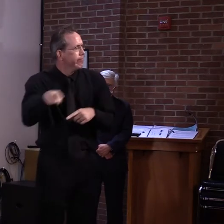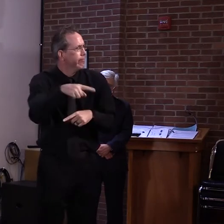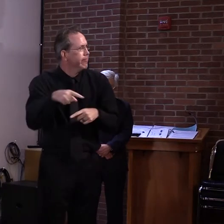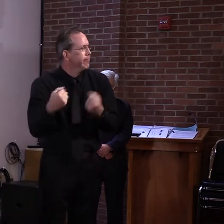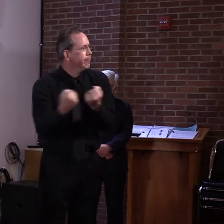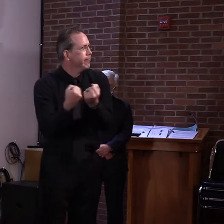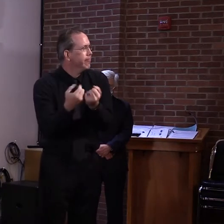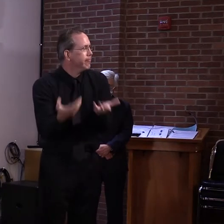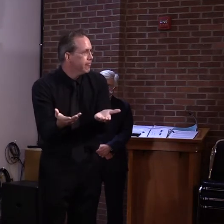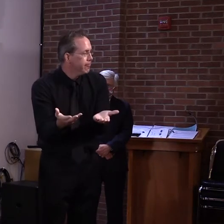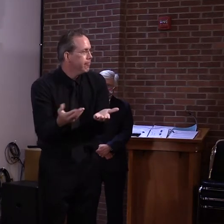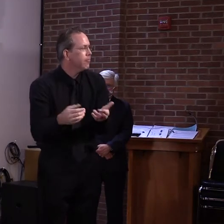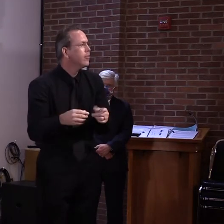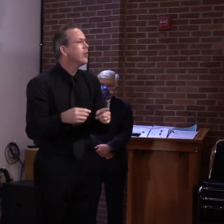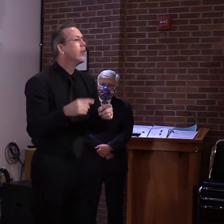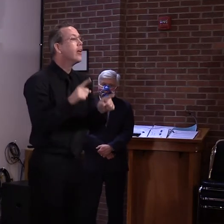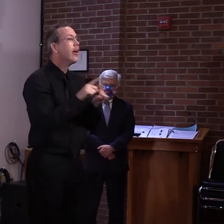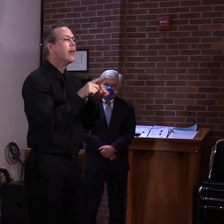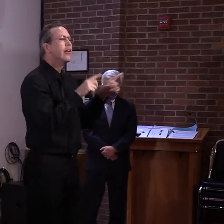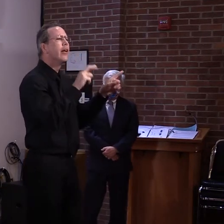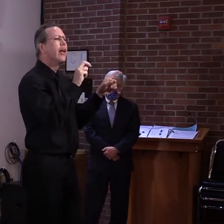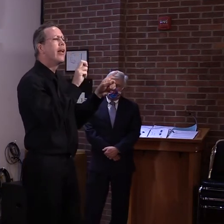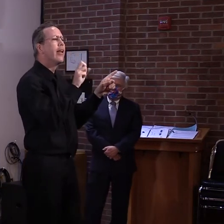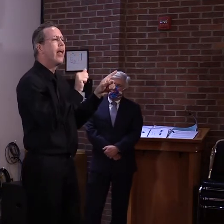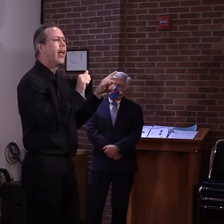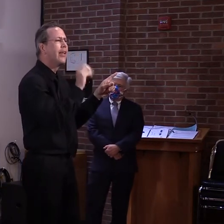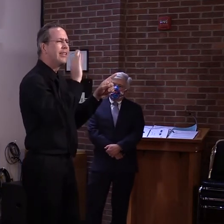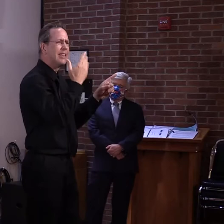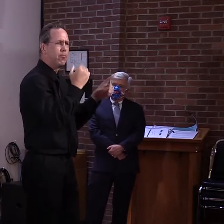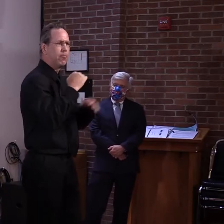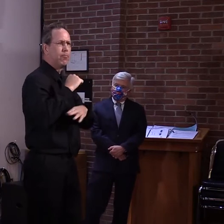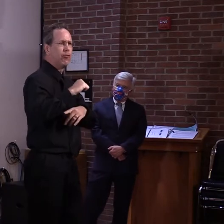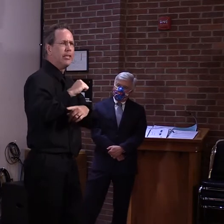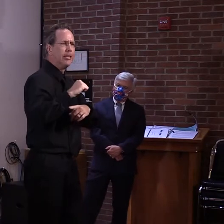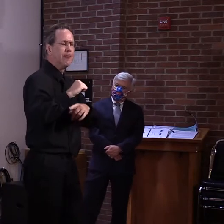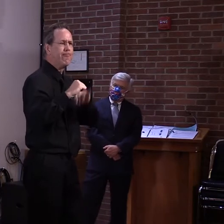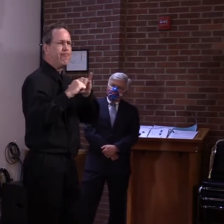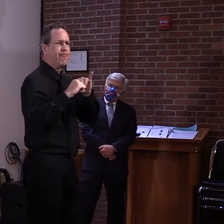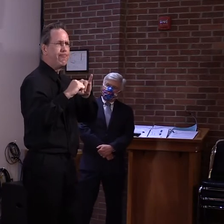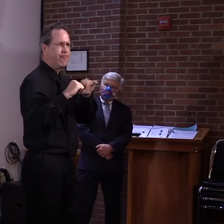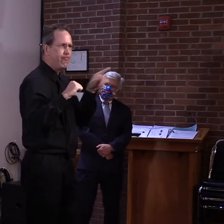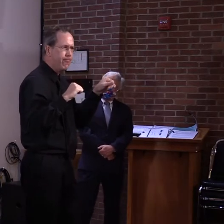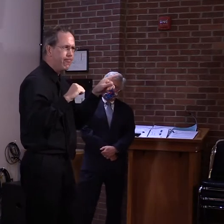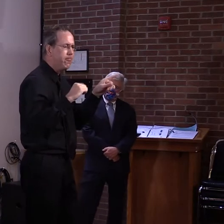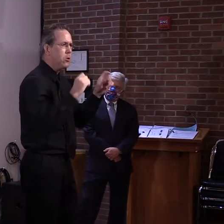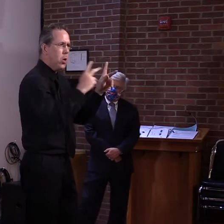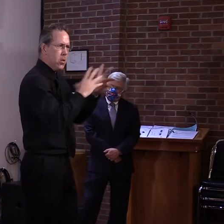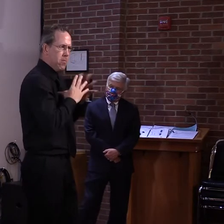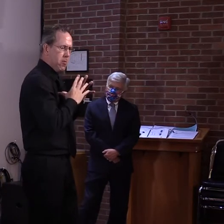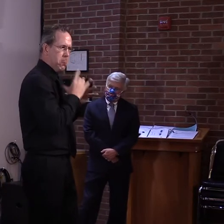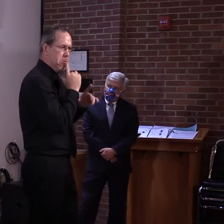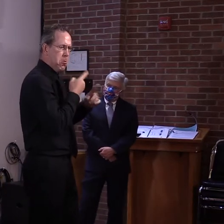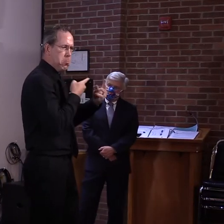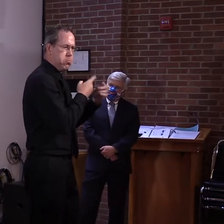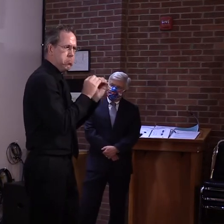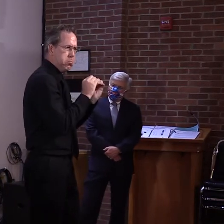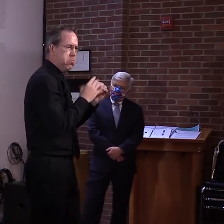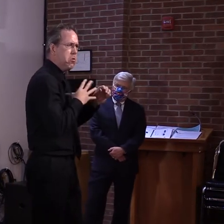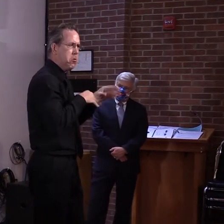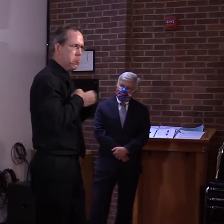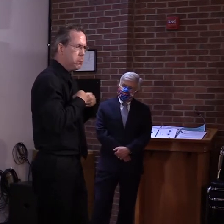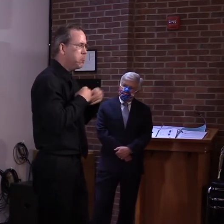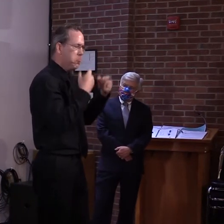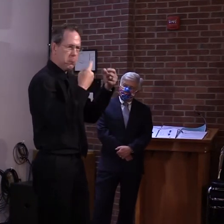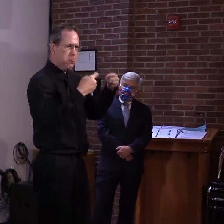from members, NEA in particular. So we acknowledged that and tried to give as much flexibility as possible, not